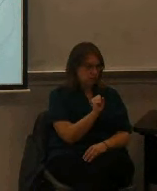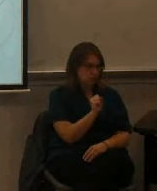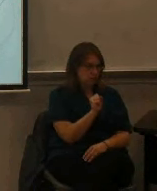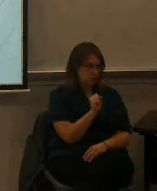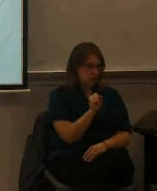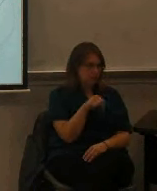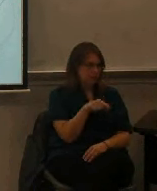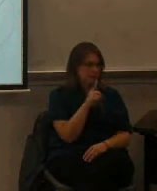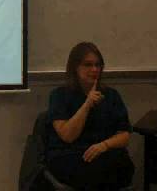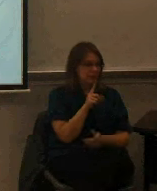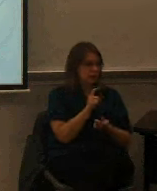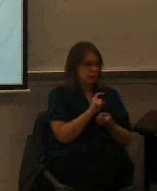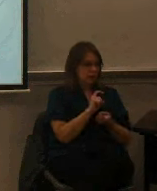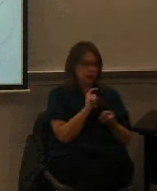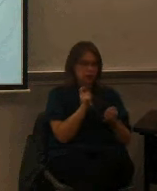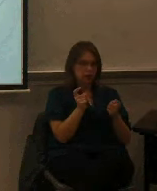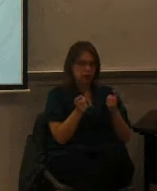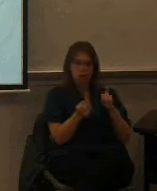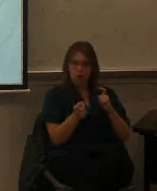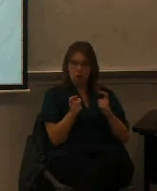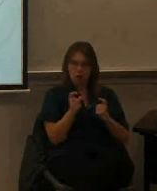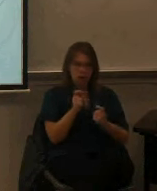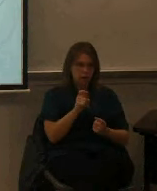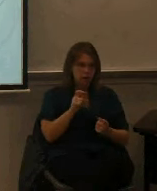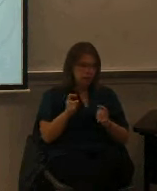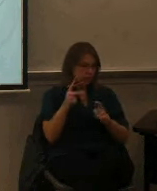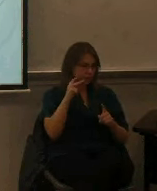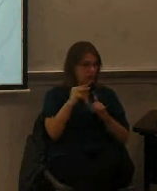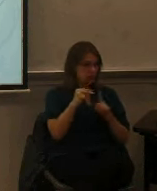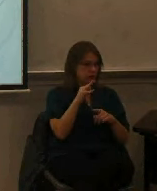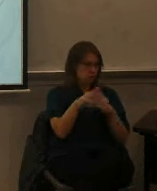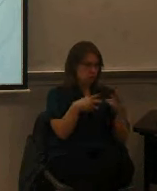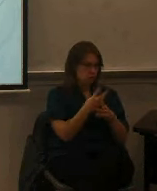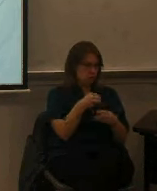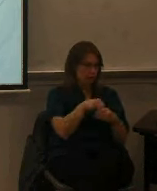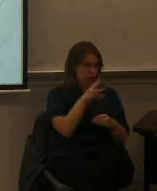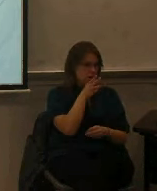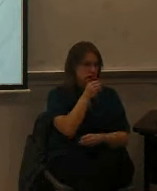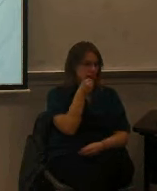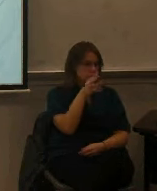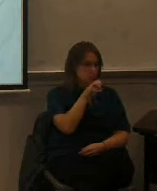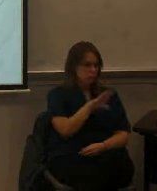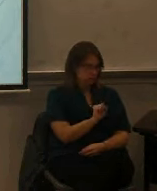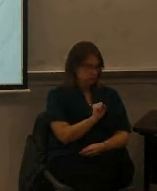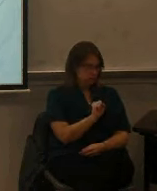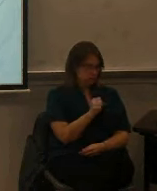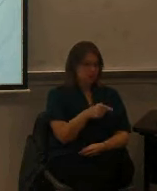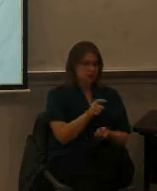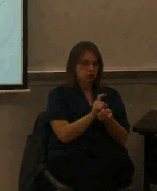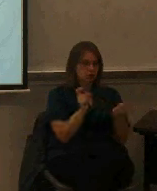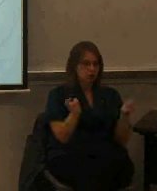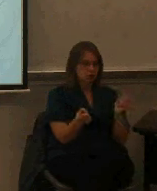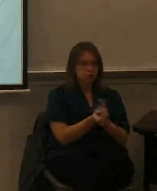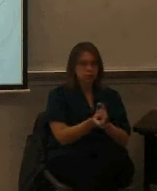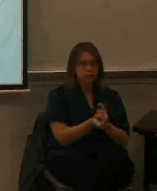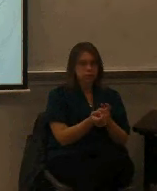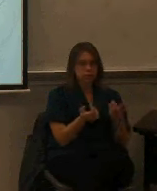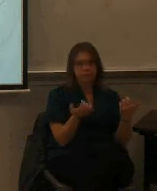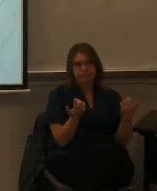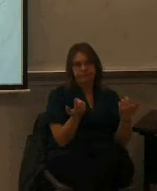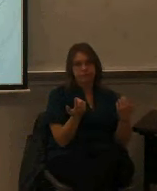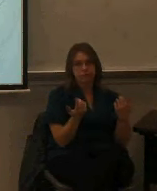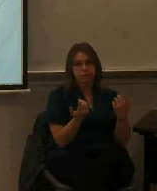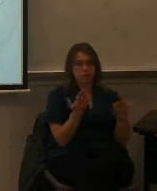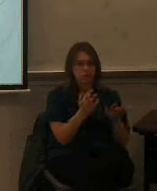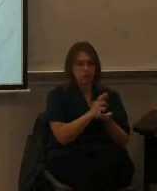this is an evolving view of the world in aquatic food webs that has changed. Probably